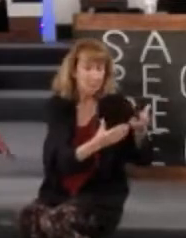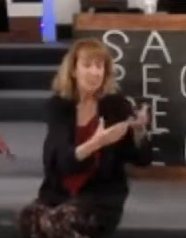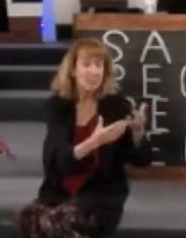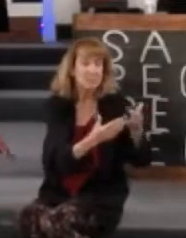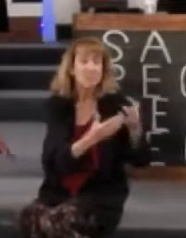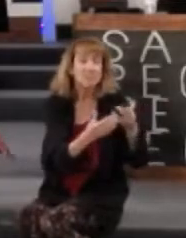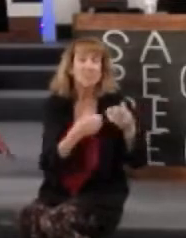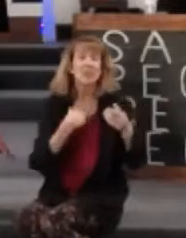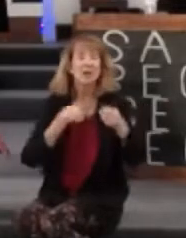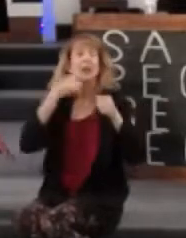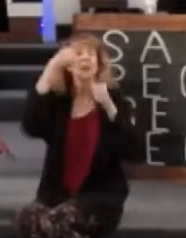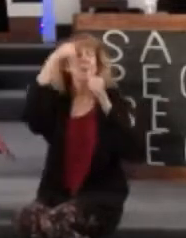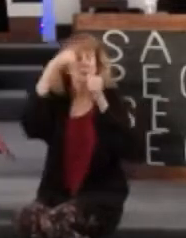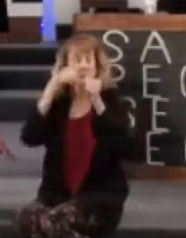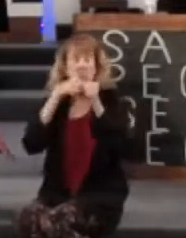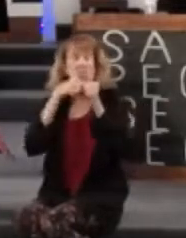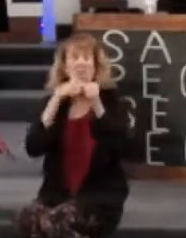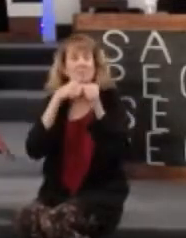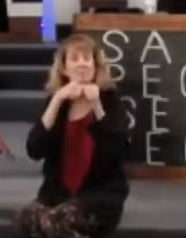I remember